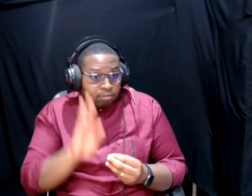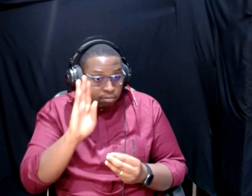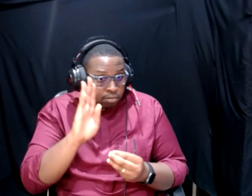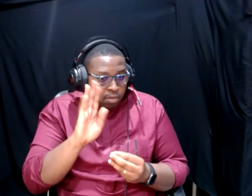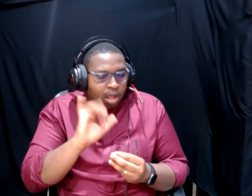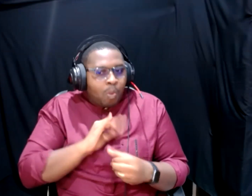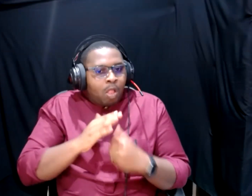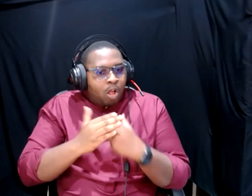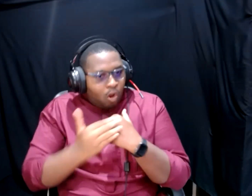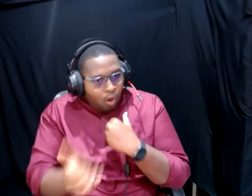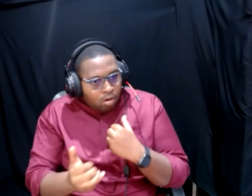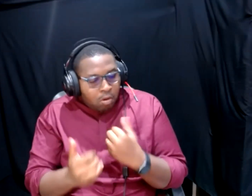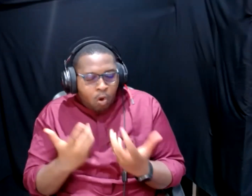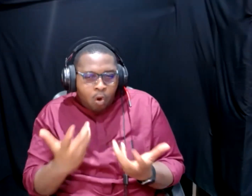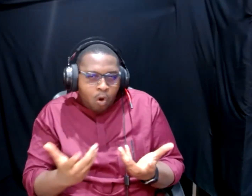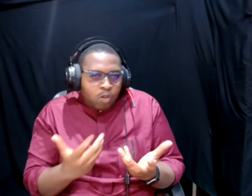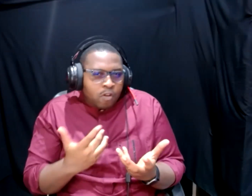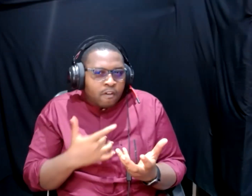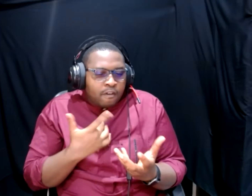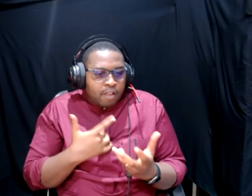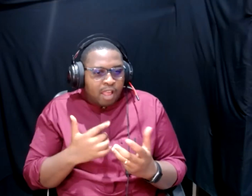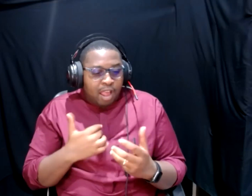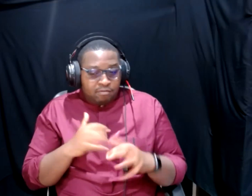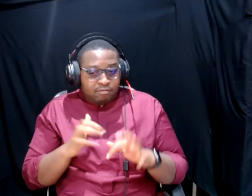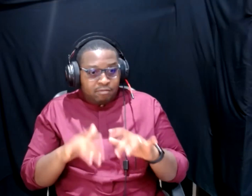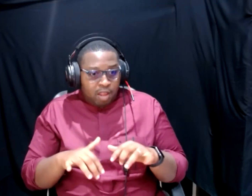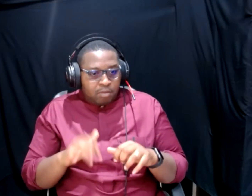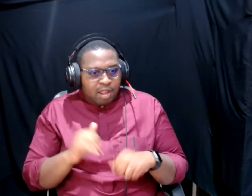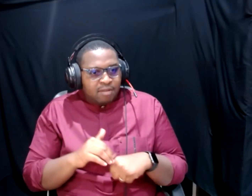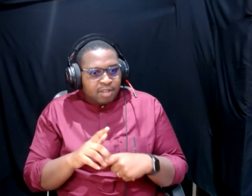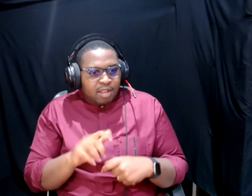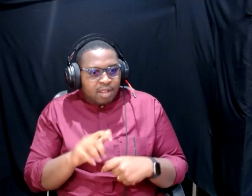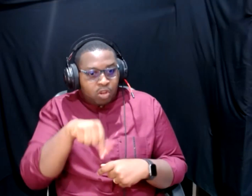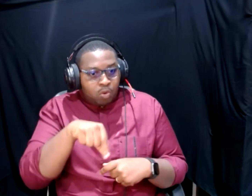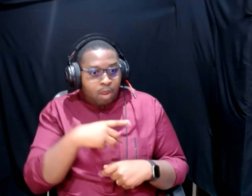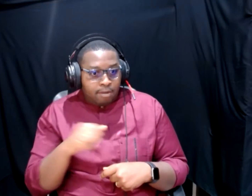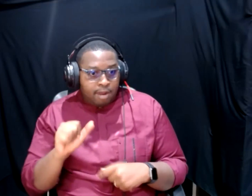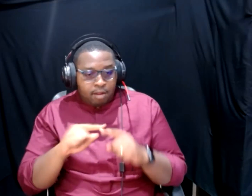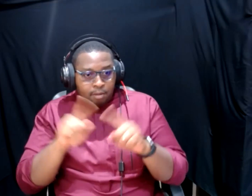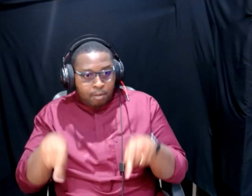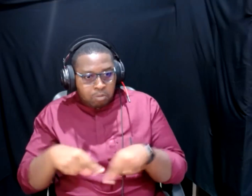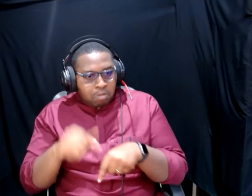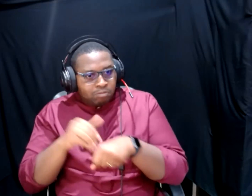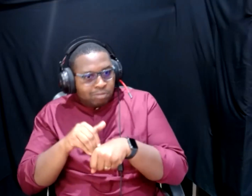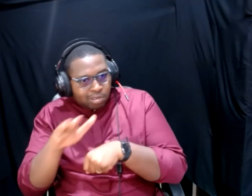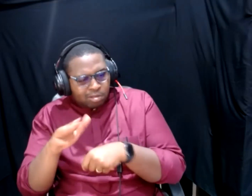call on you, or if you prefer to enter that in writing, you can go ahead and drop that into the Q&A